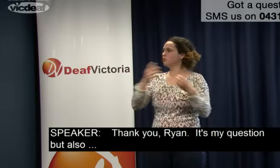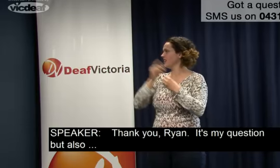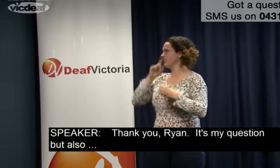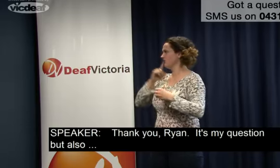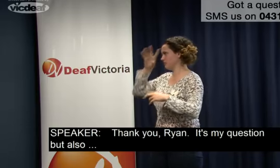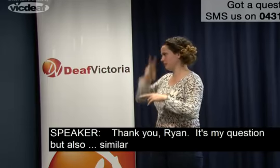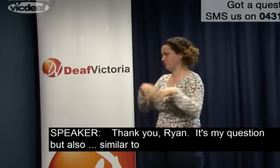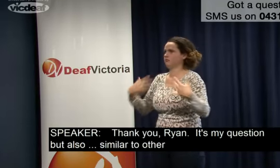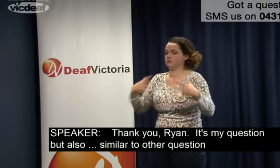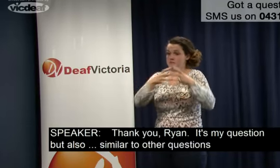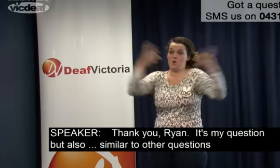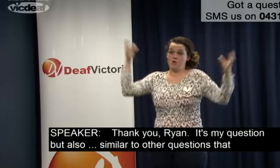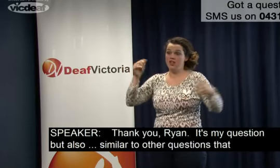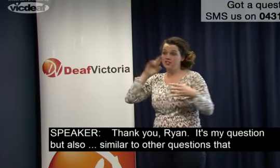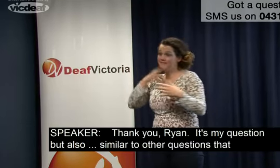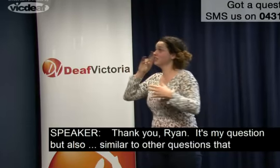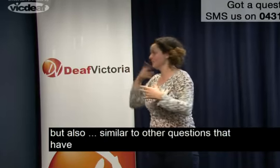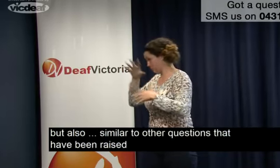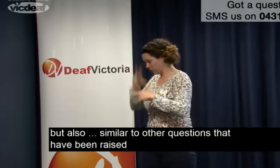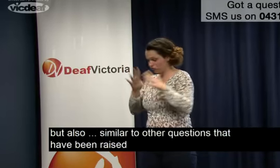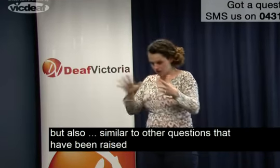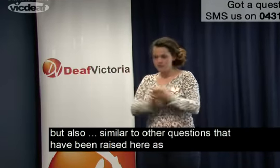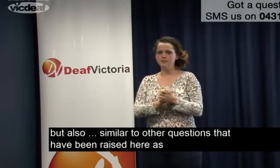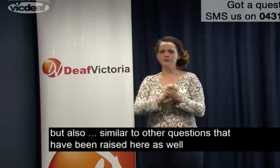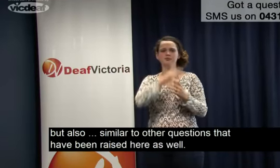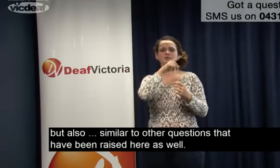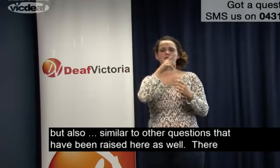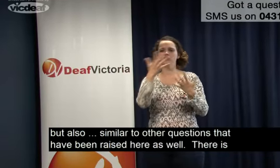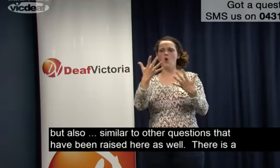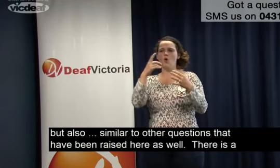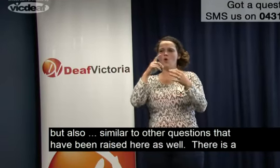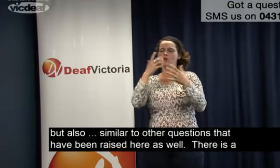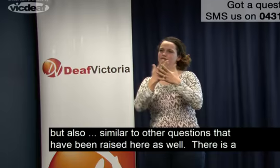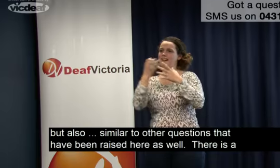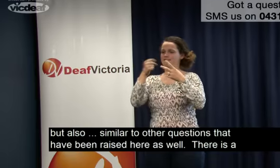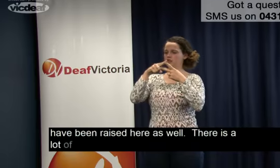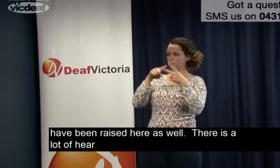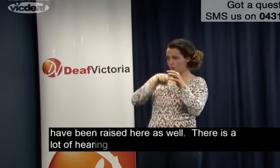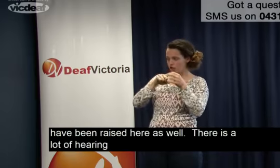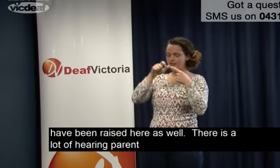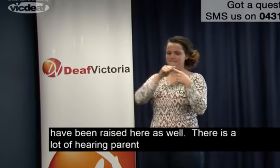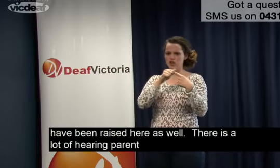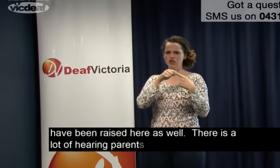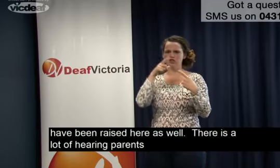posed too as well. There's a lot of hearing parents with deaf kids, as you know.